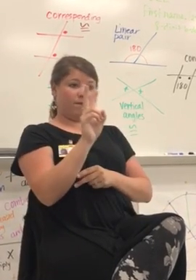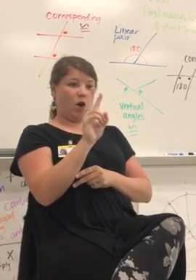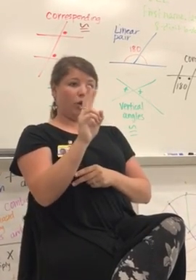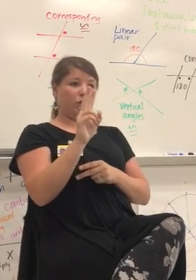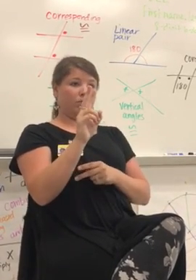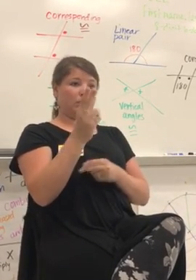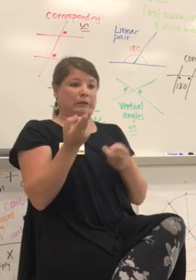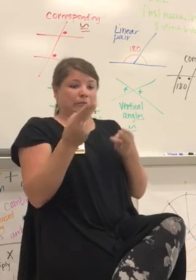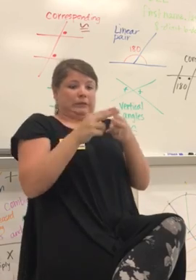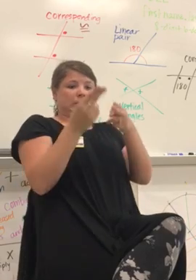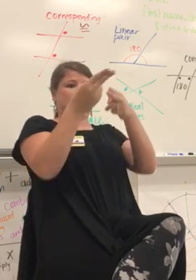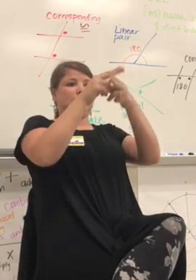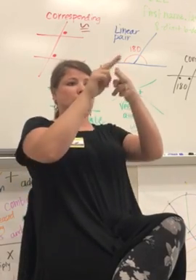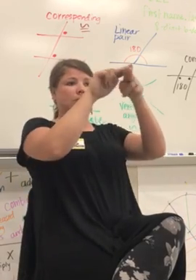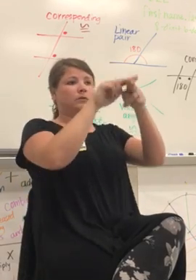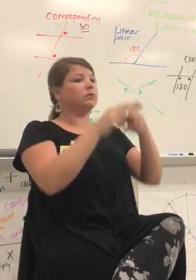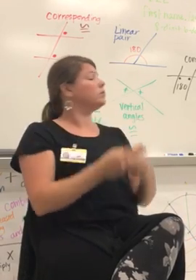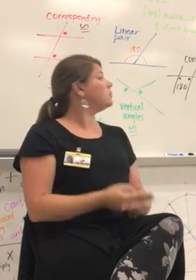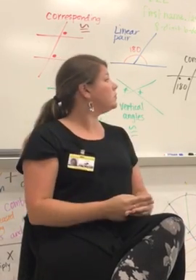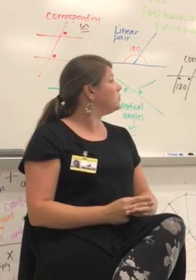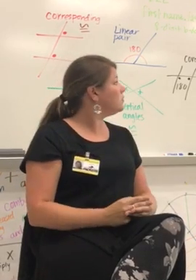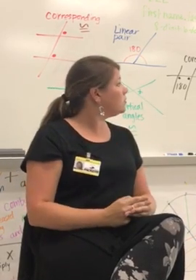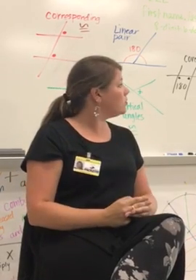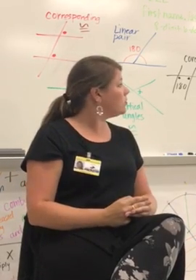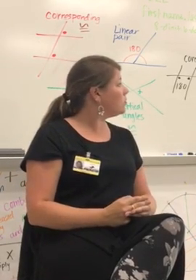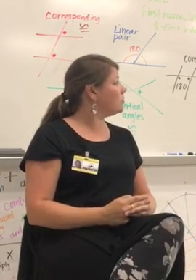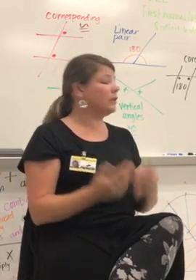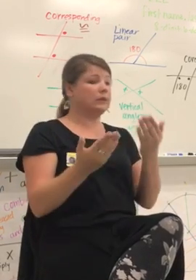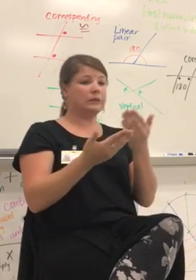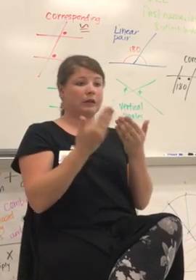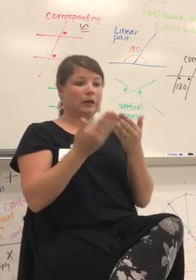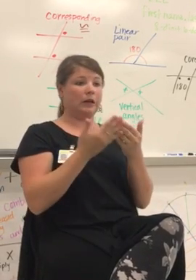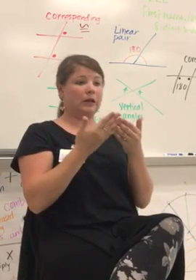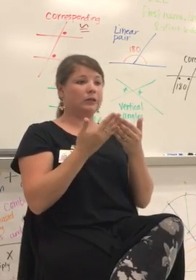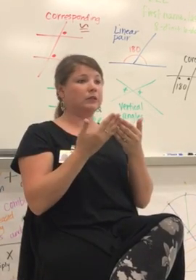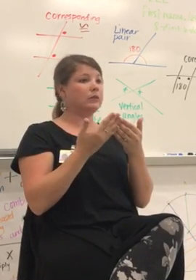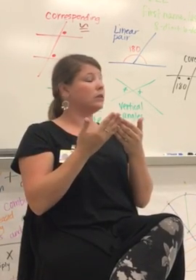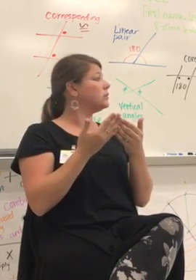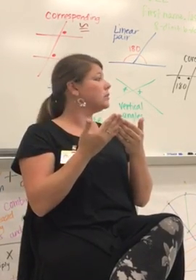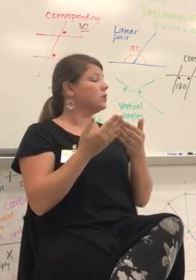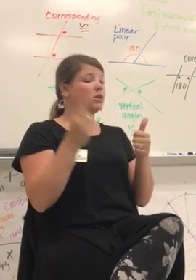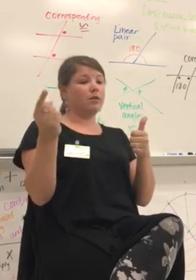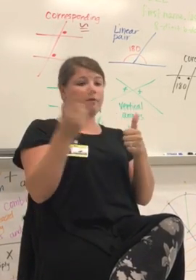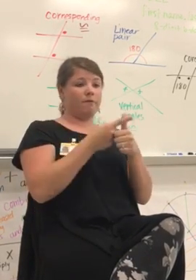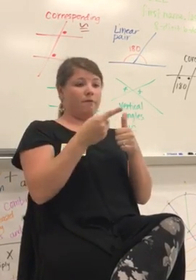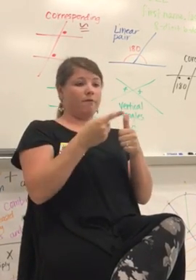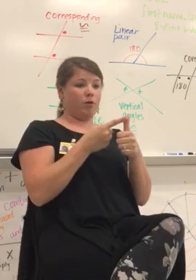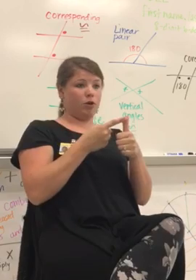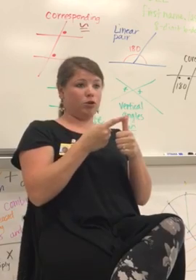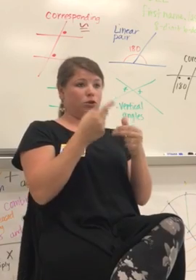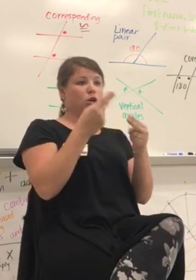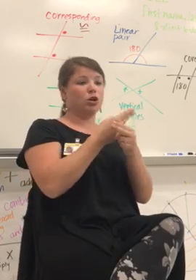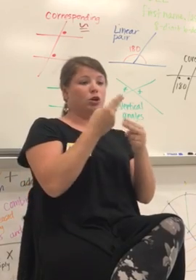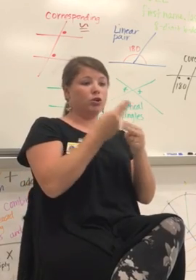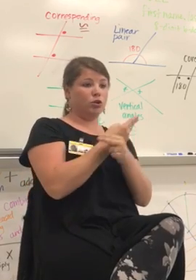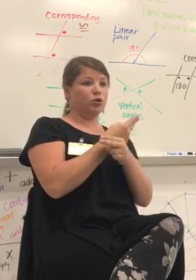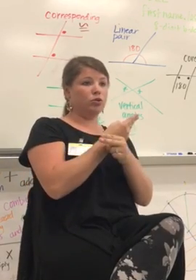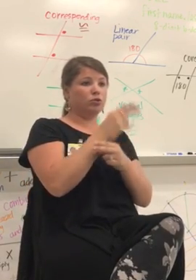So, the easiest way to do this is to take your first one and use all of your choices. Does